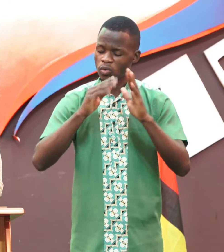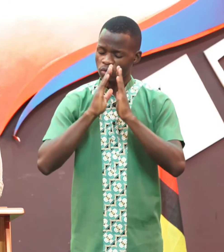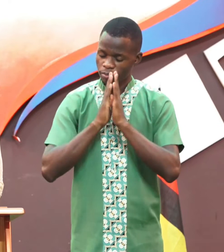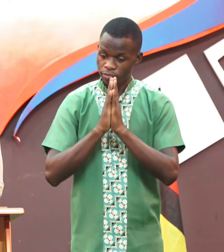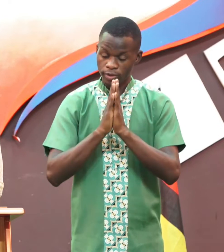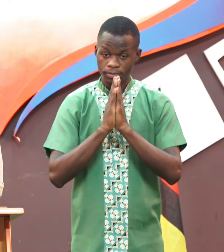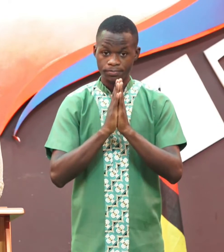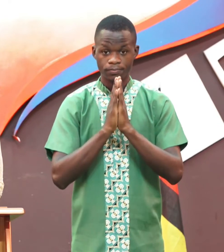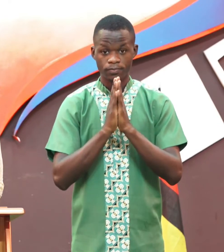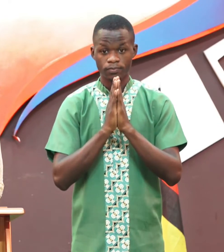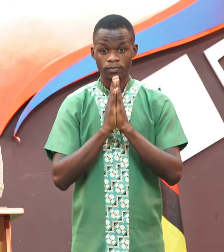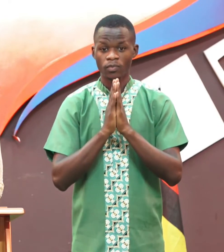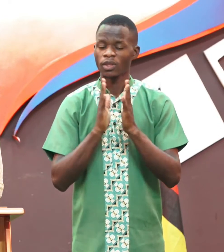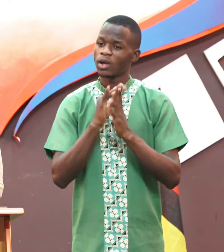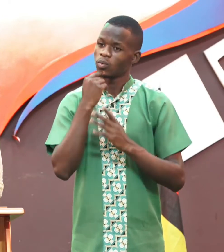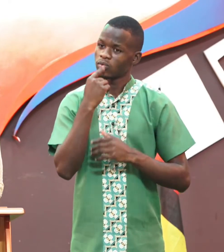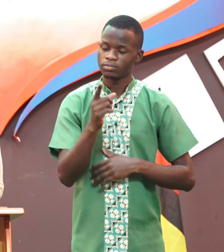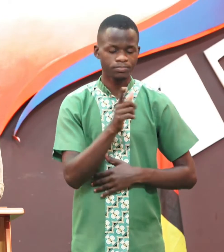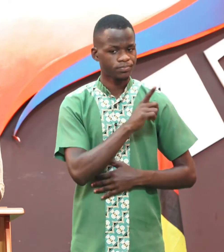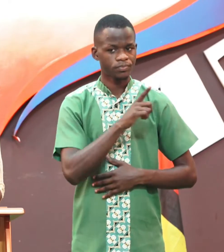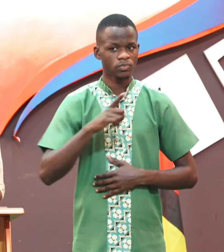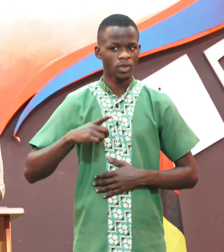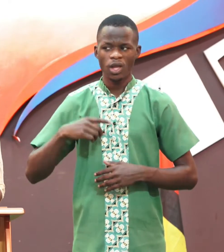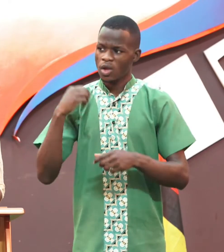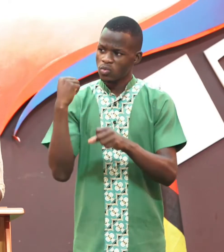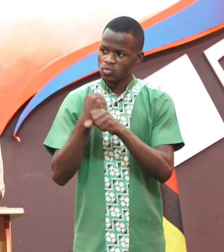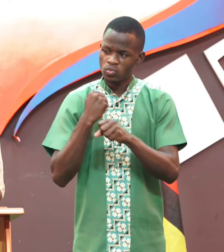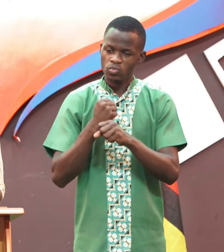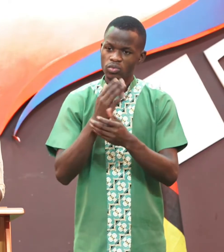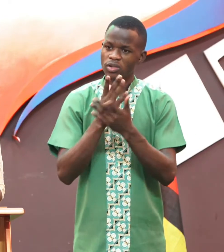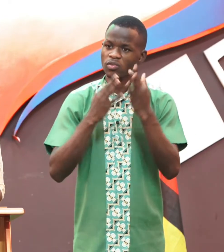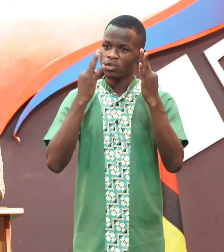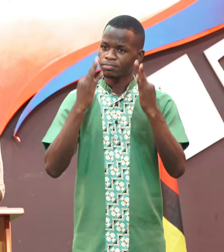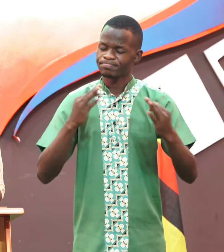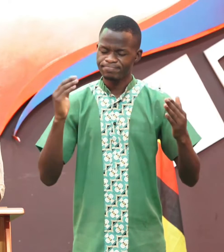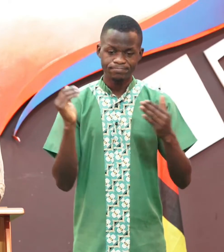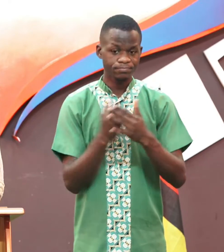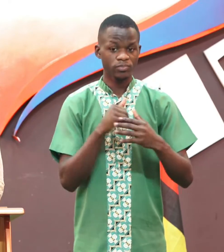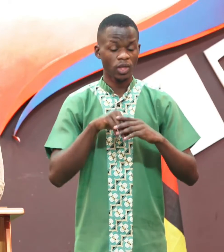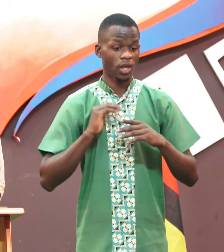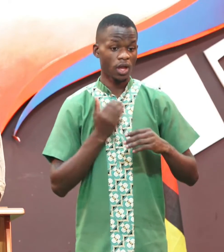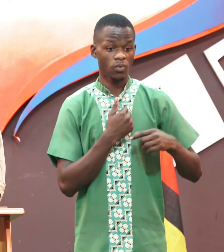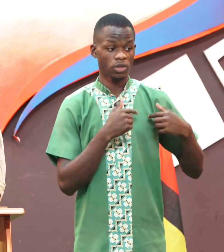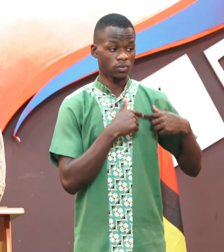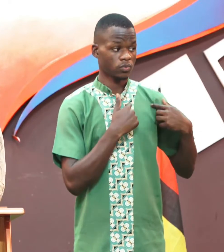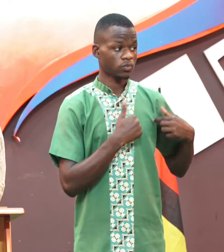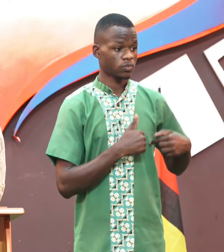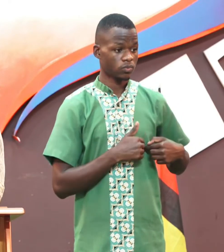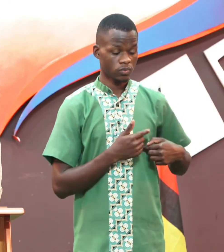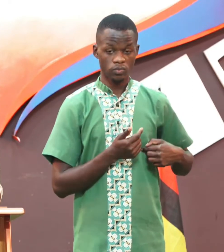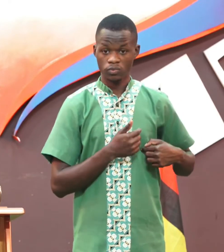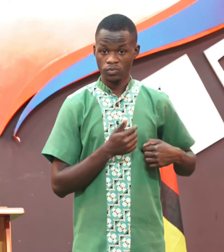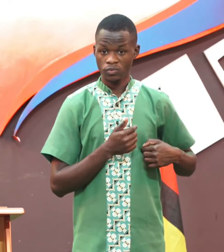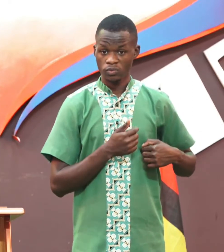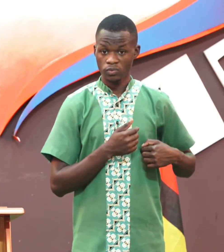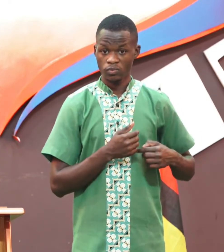We are going to pray. Tugambe Mukama atukolemu omulimu munda mu mitima gyaffe. And we ask the Lord to do a